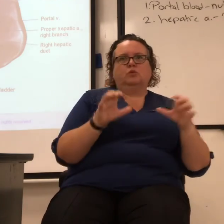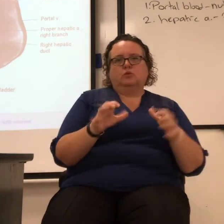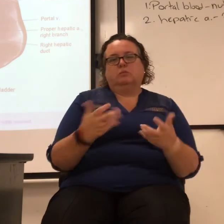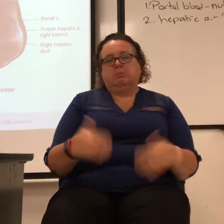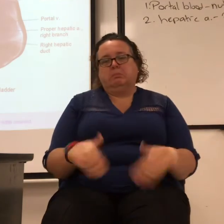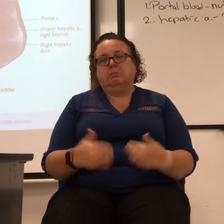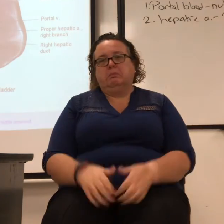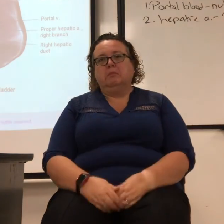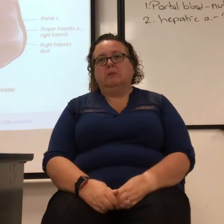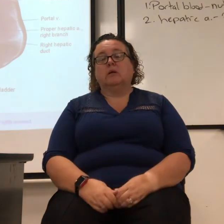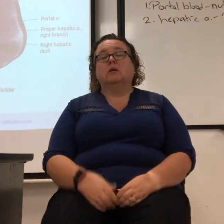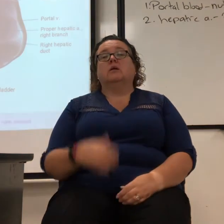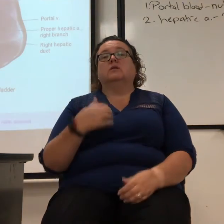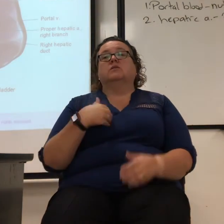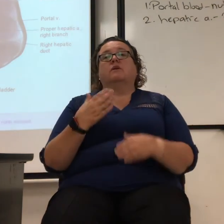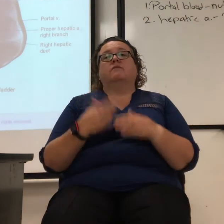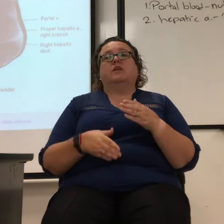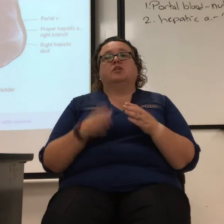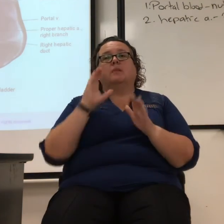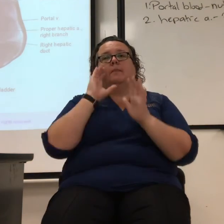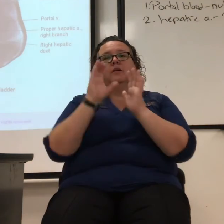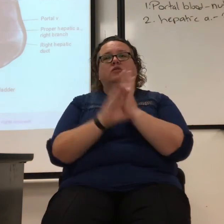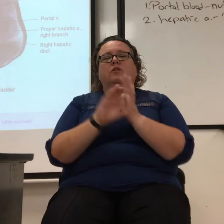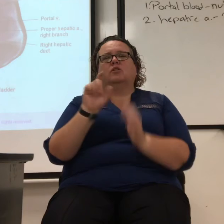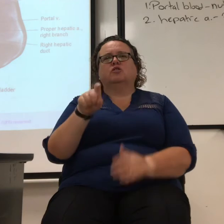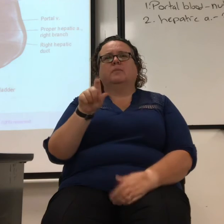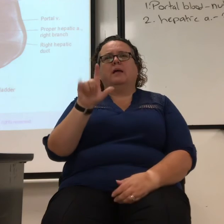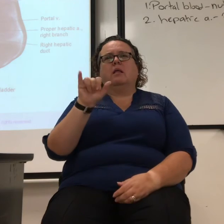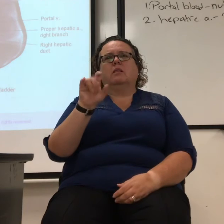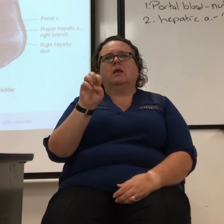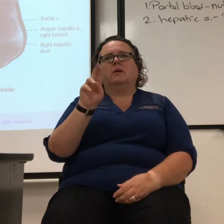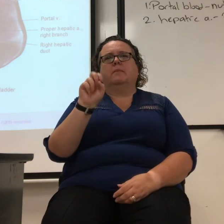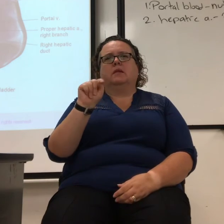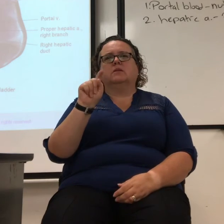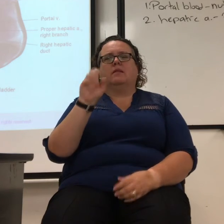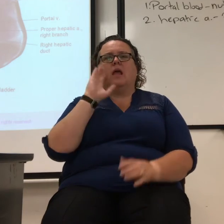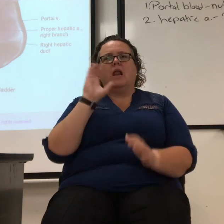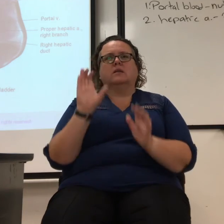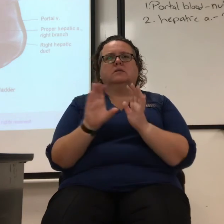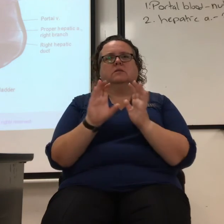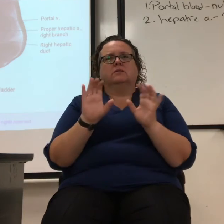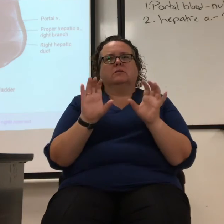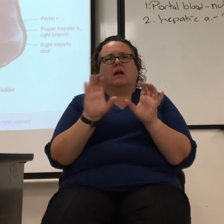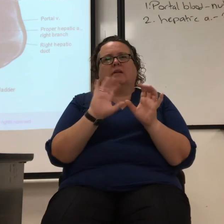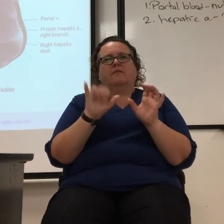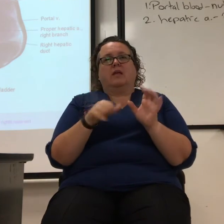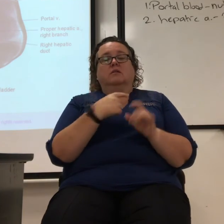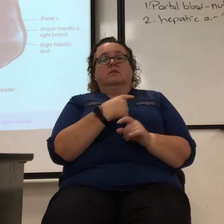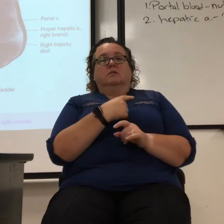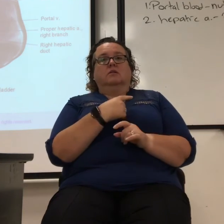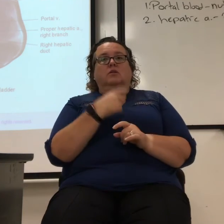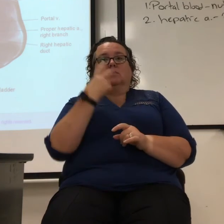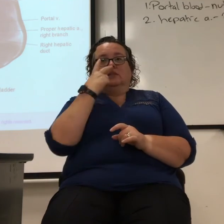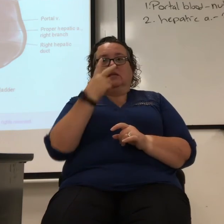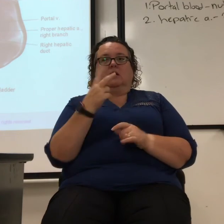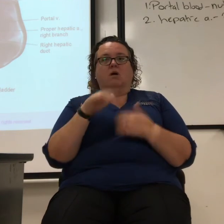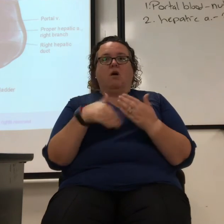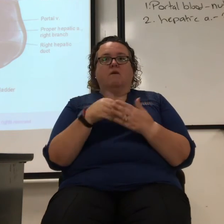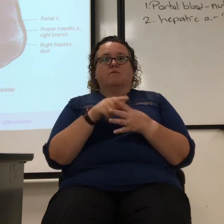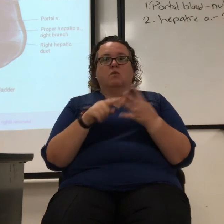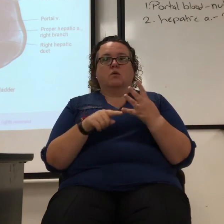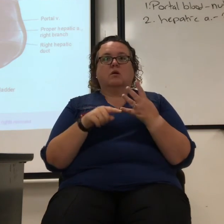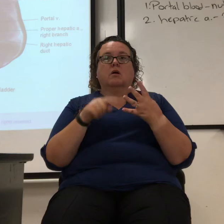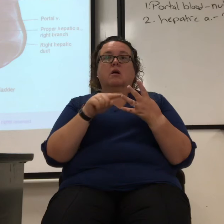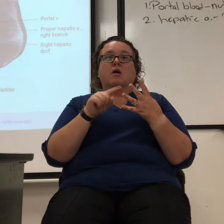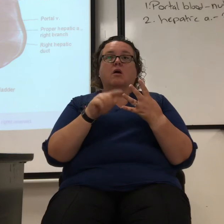To finish my picture here, there should be a ligament that goes kind of like that. So if you look at this, I got all 4 lobes: caudate,